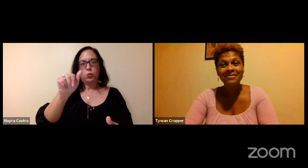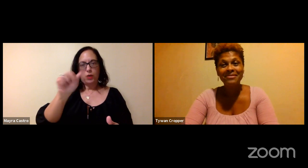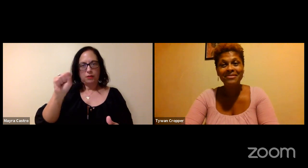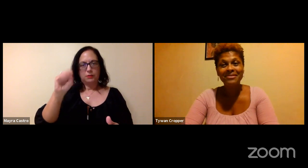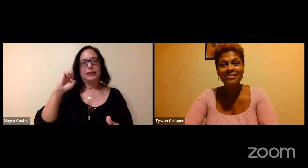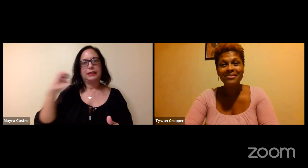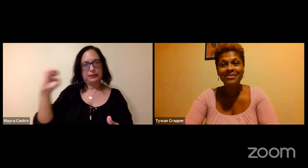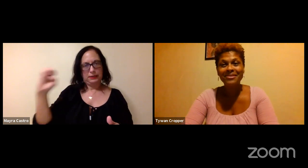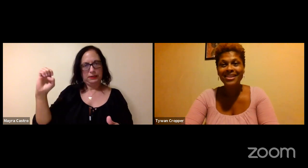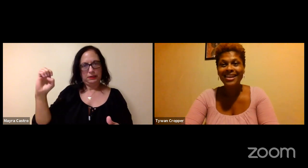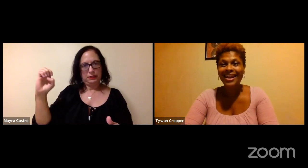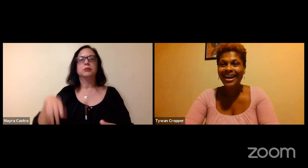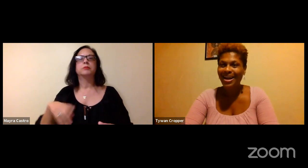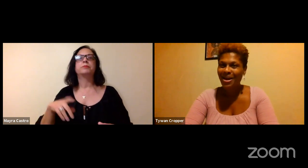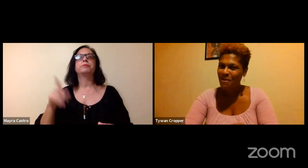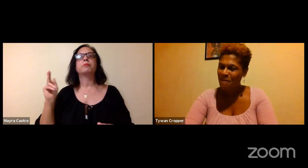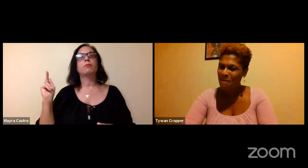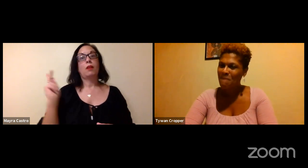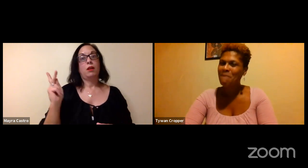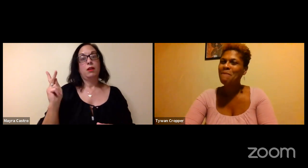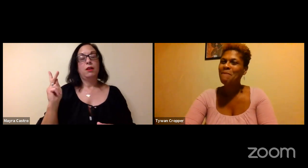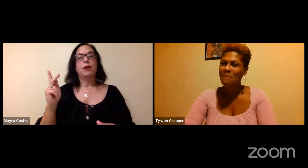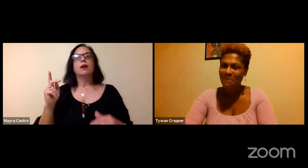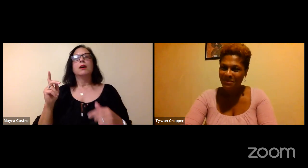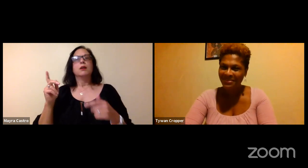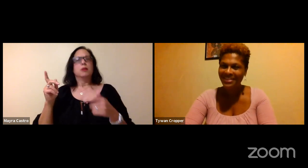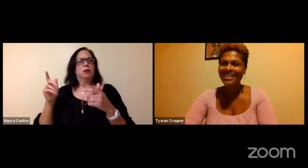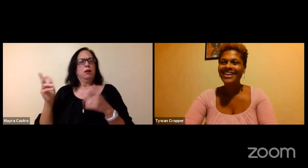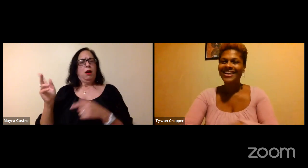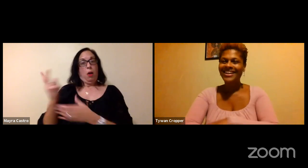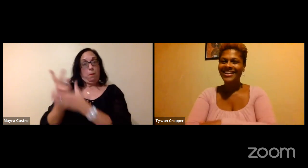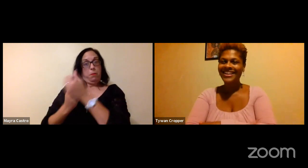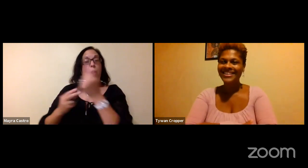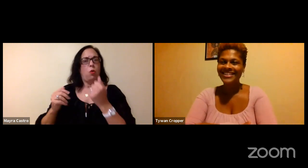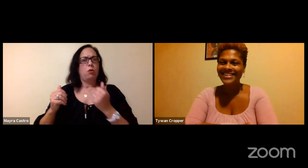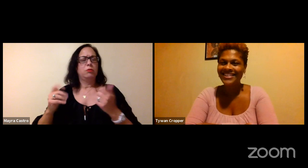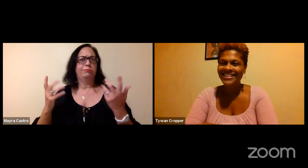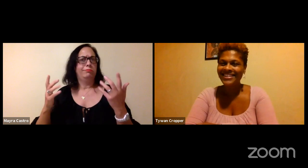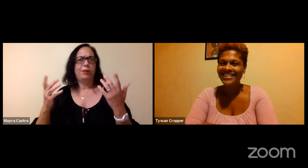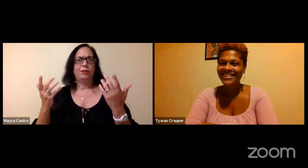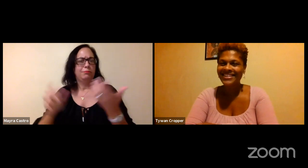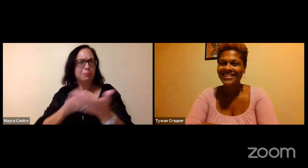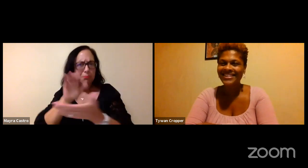was born in Las Cruces, which was the eastern part of Cuba.